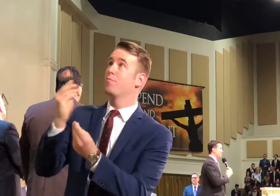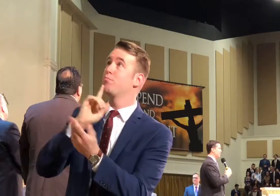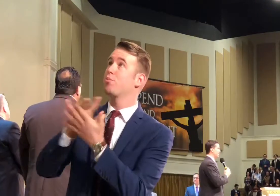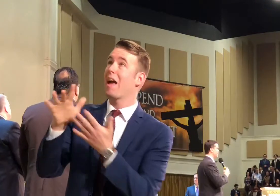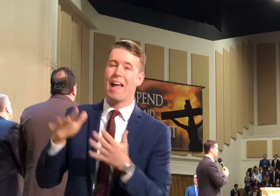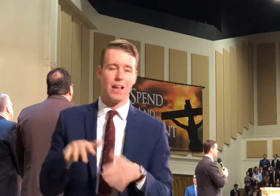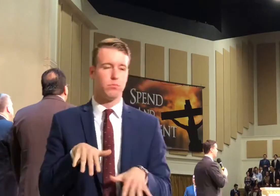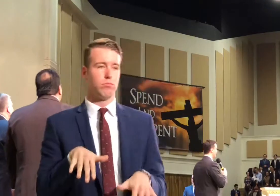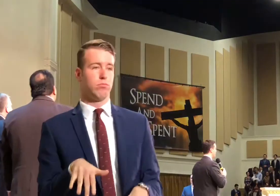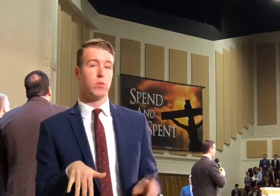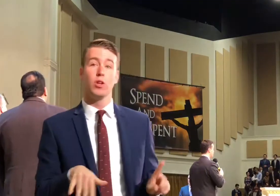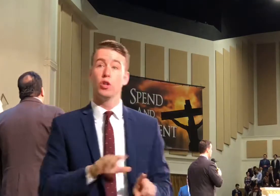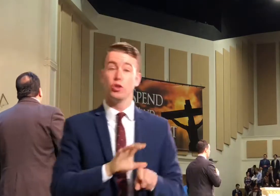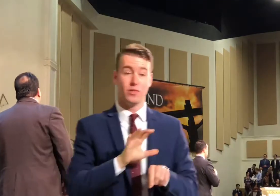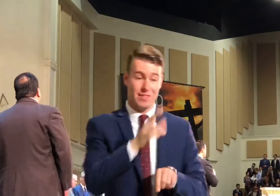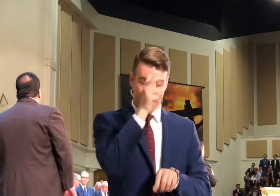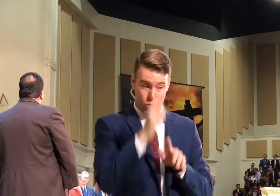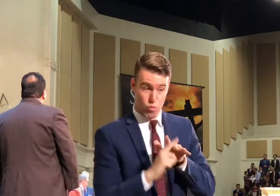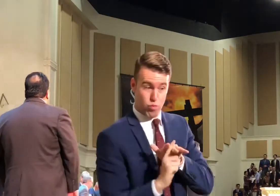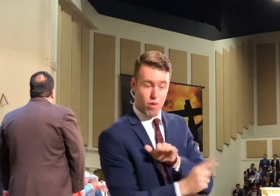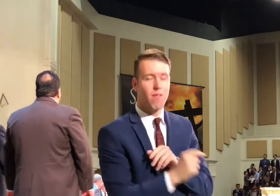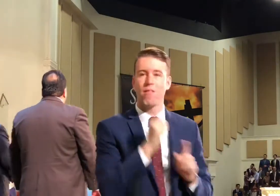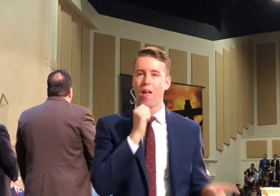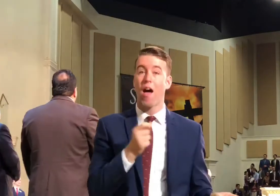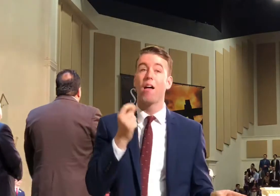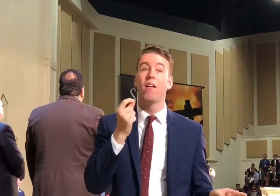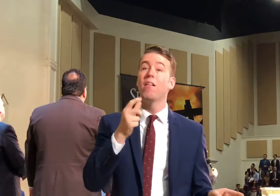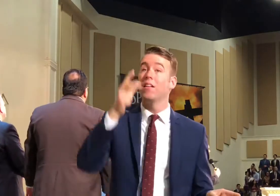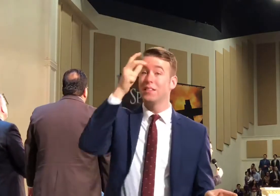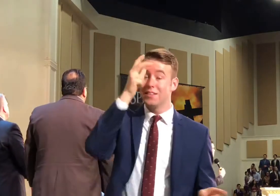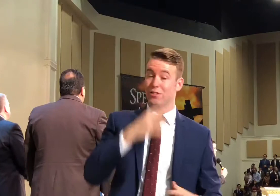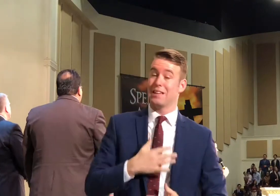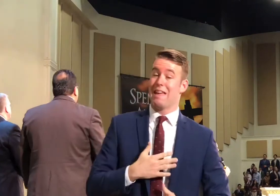I believe the devil is happy when we